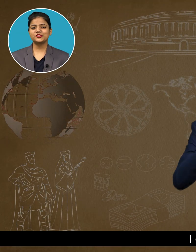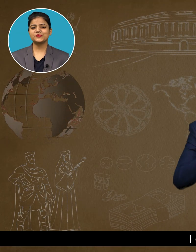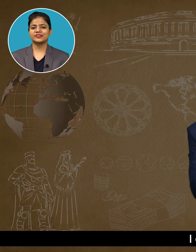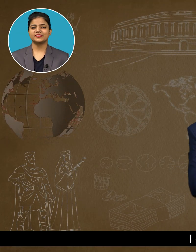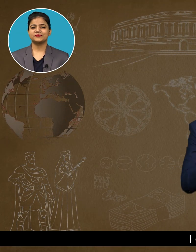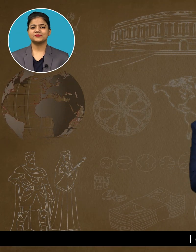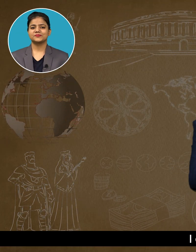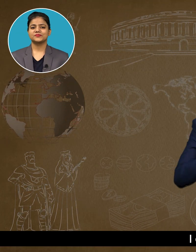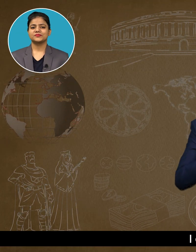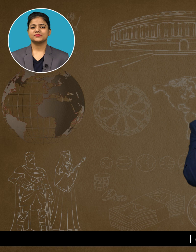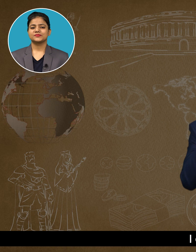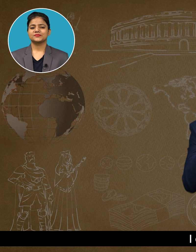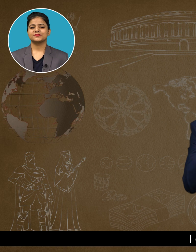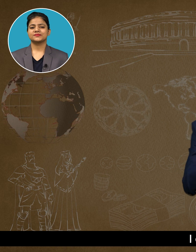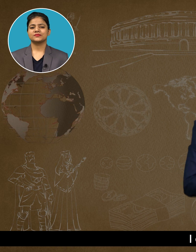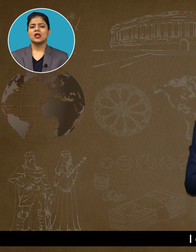Sushmita.